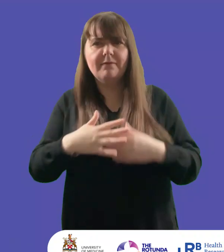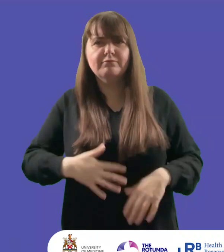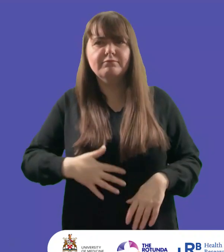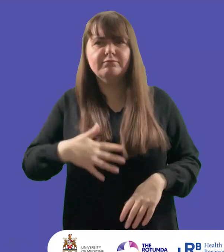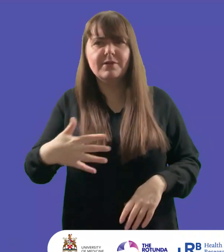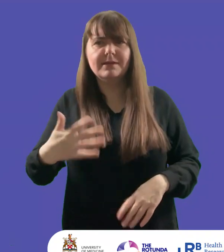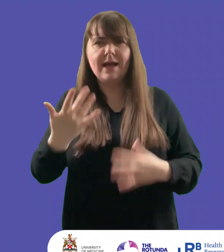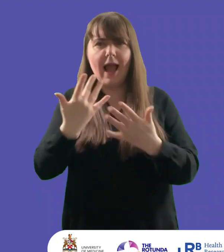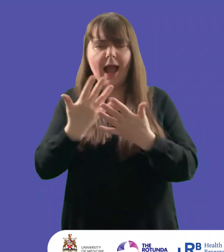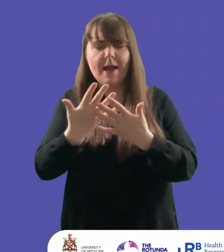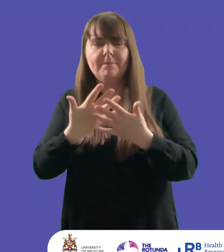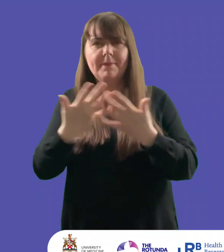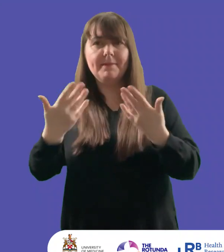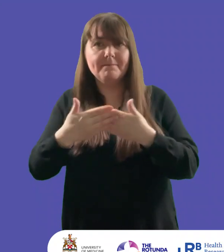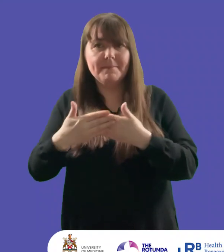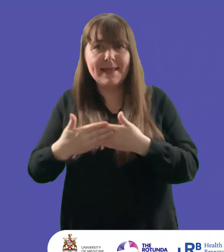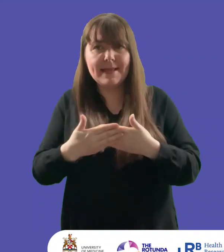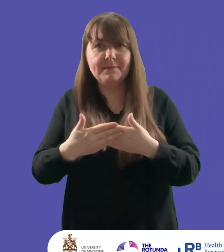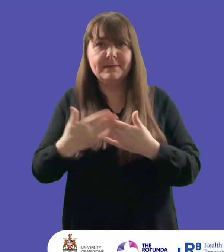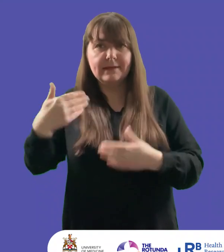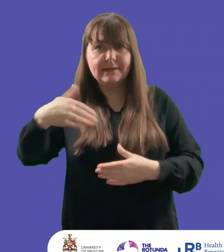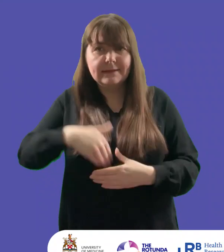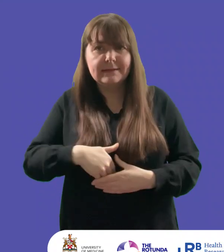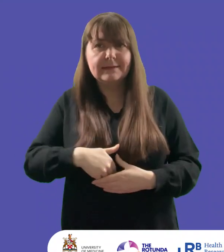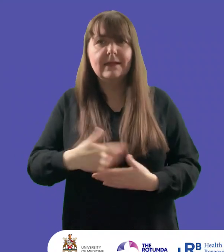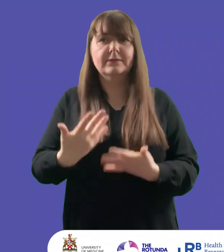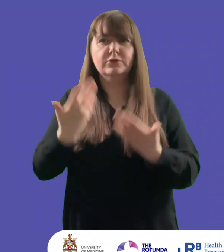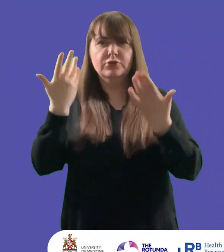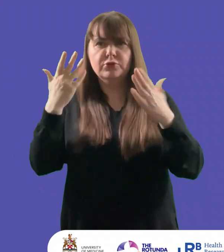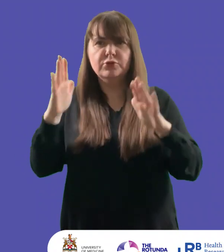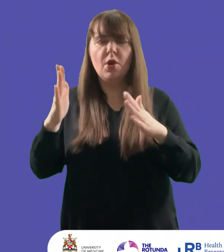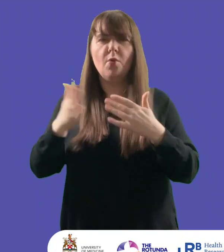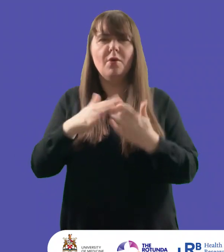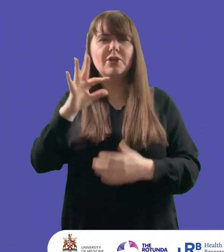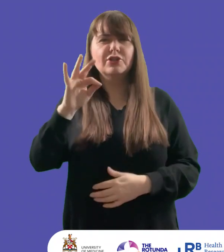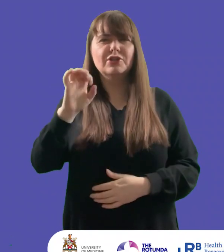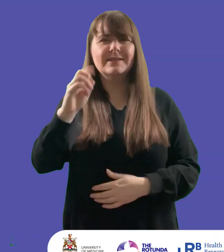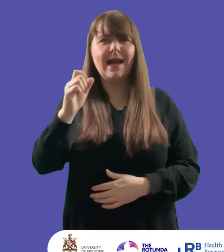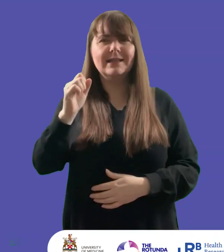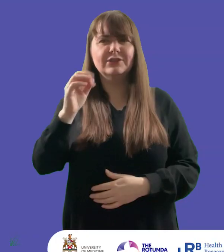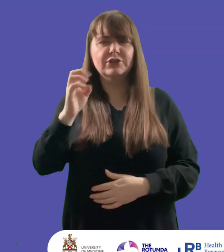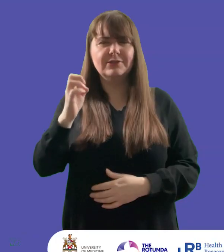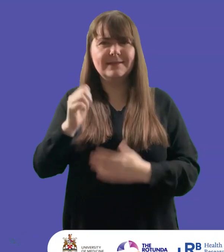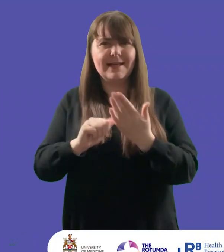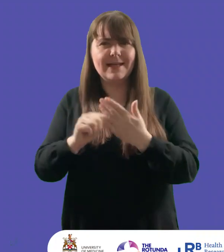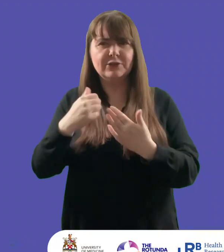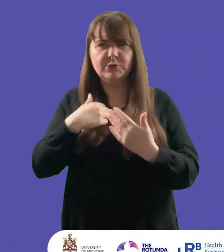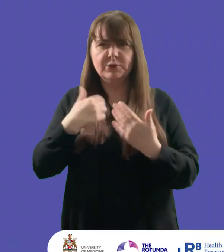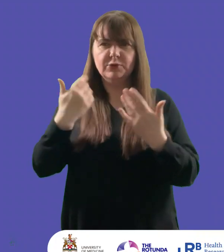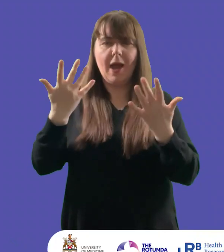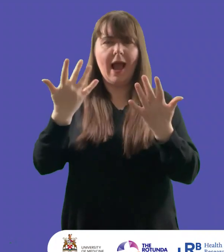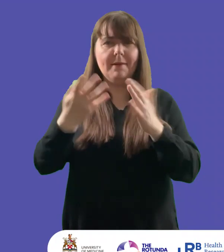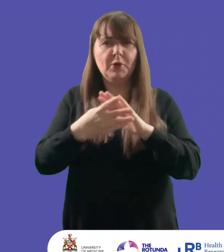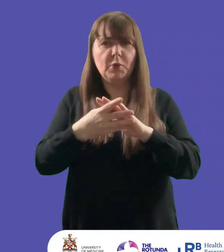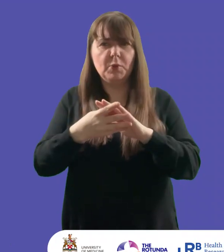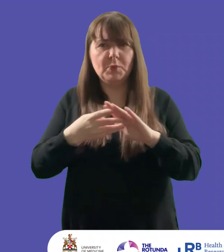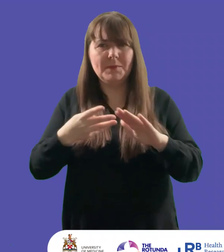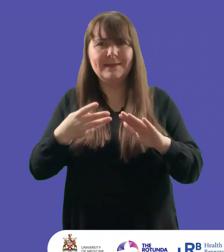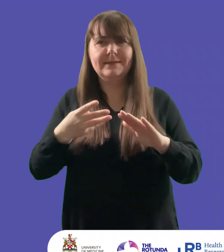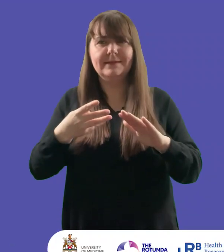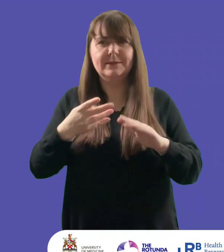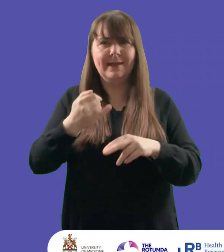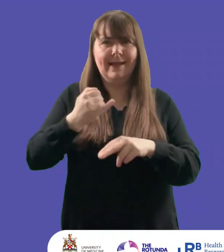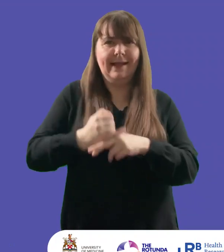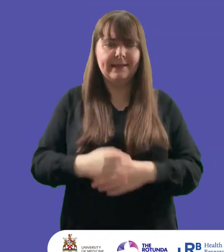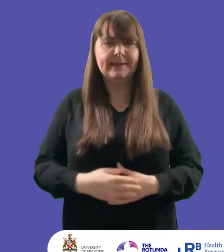of the pregnancy, how many babies are there, and to determine the gestational age to see how many weeks you are